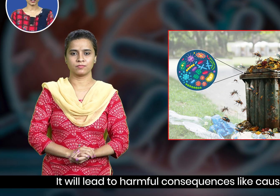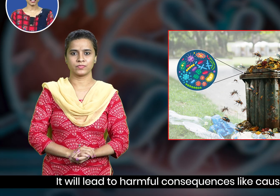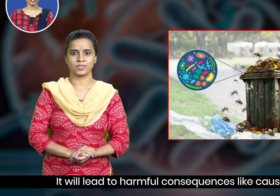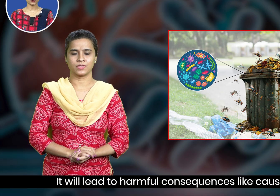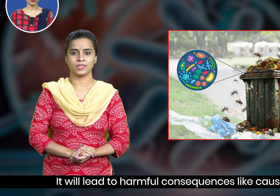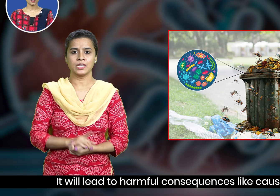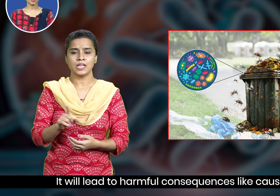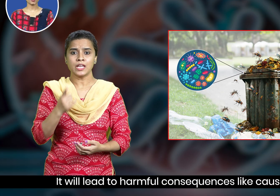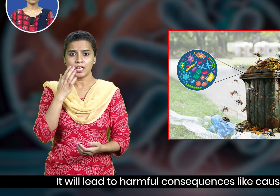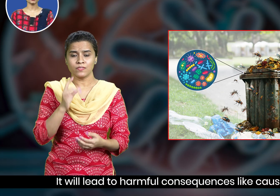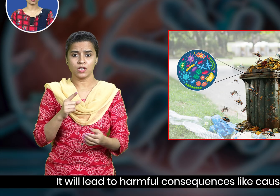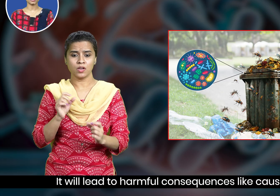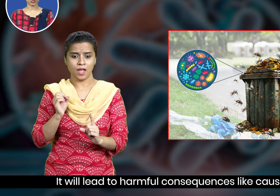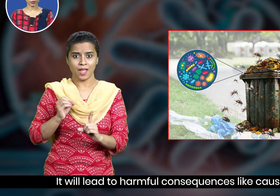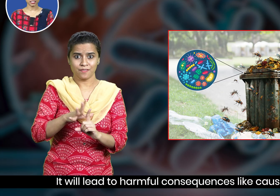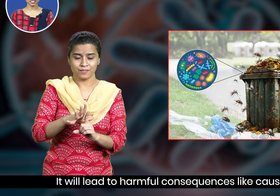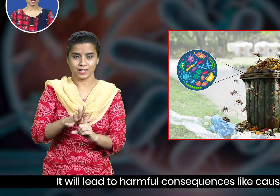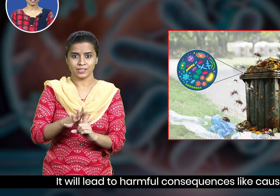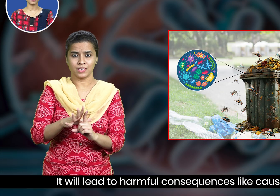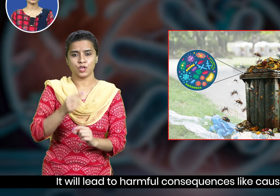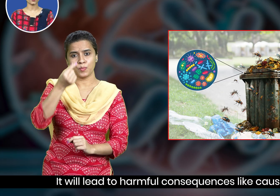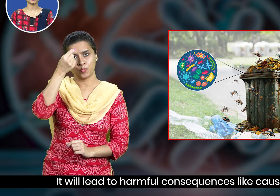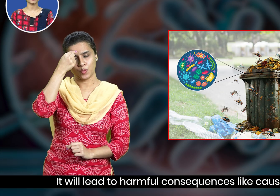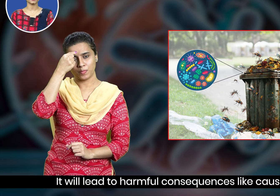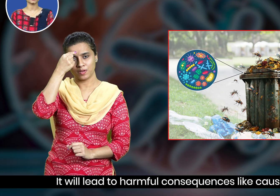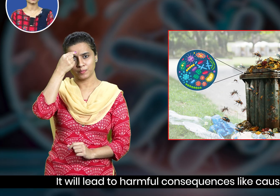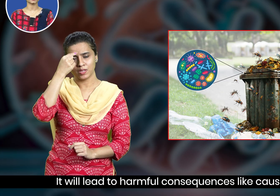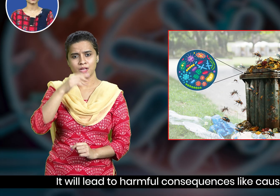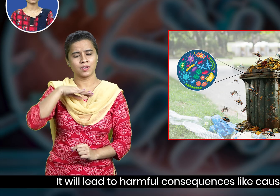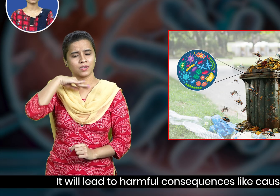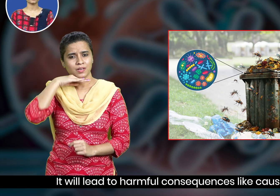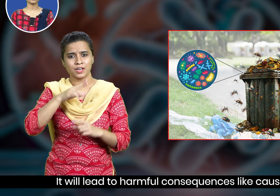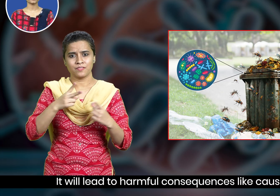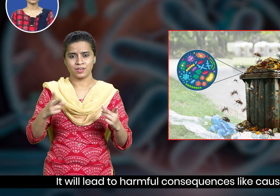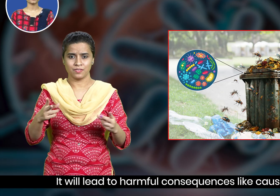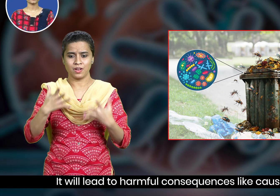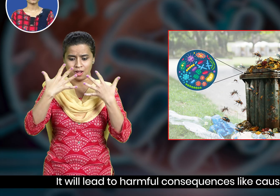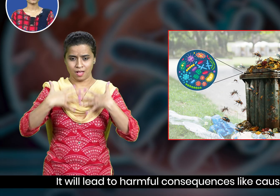It will lead to harmful consequences like causing disease.